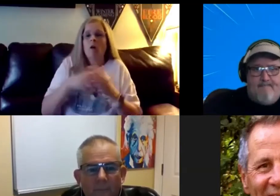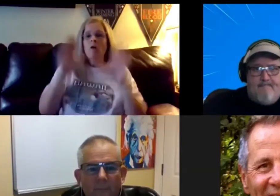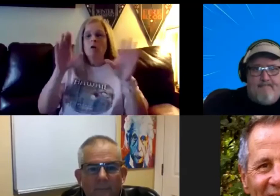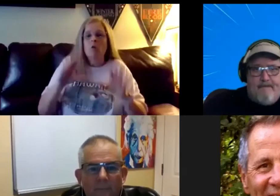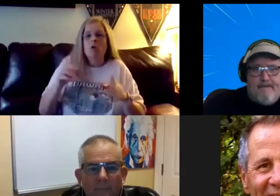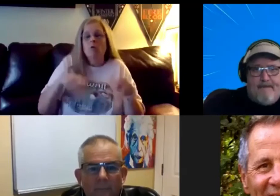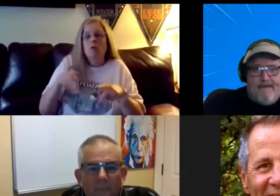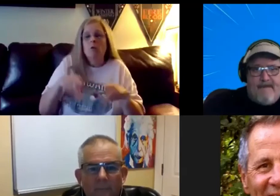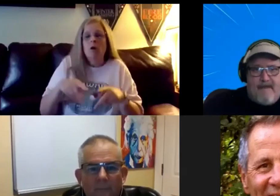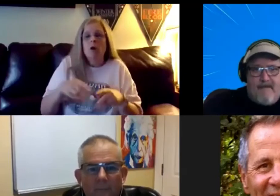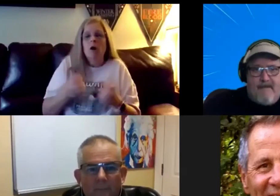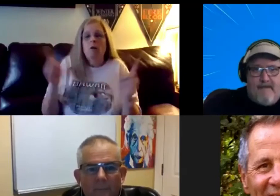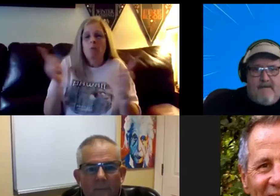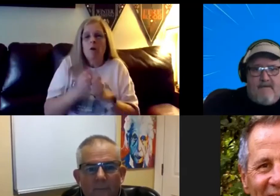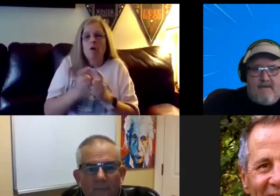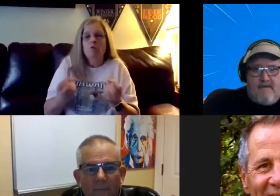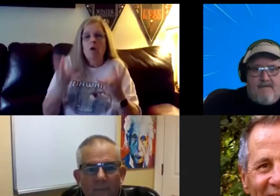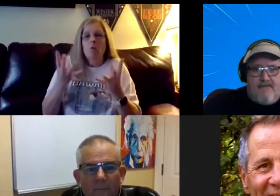so many